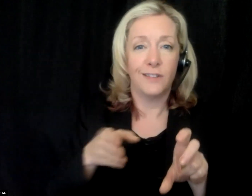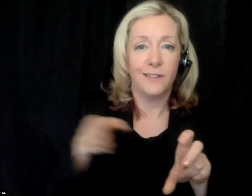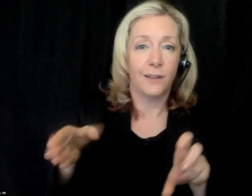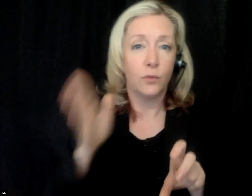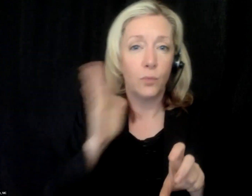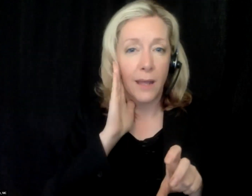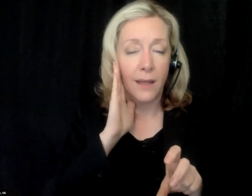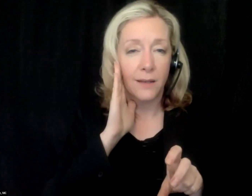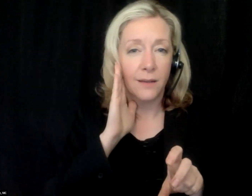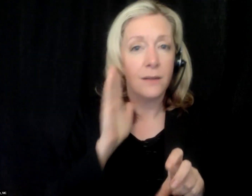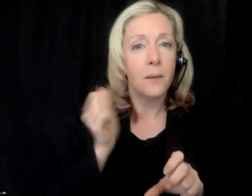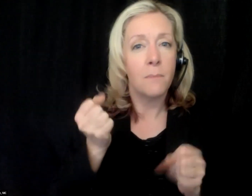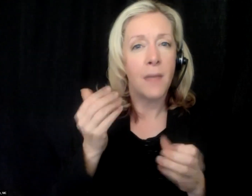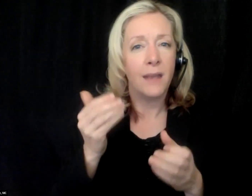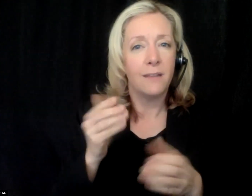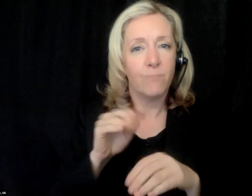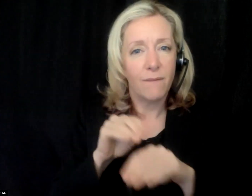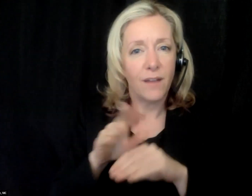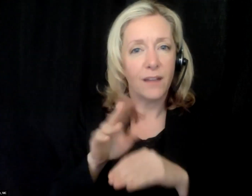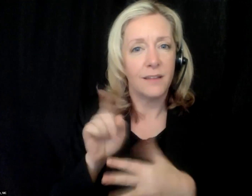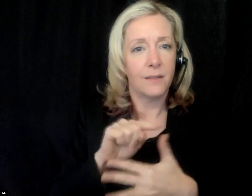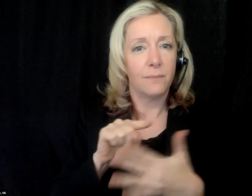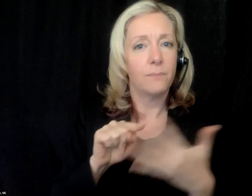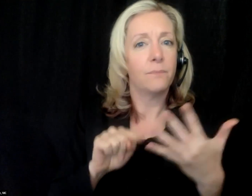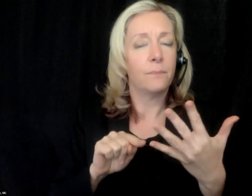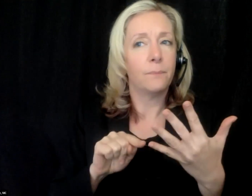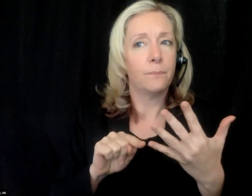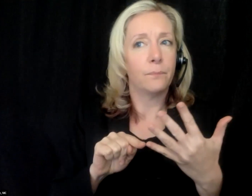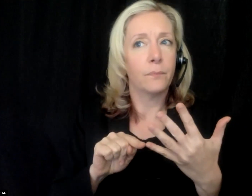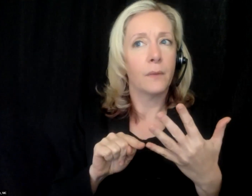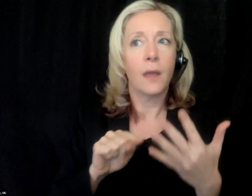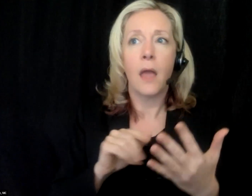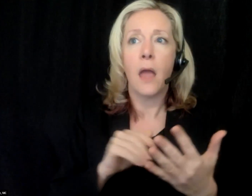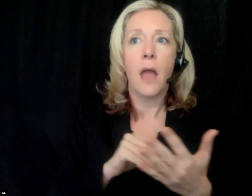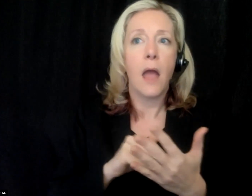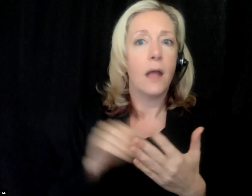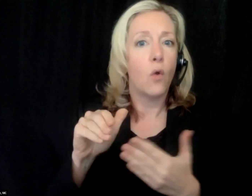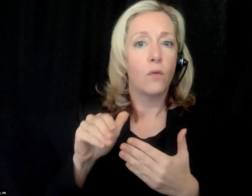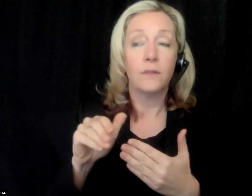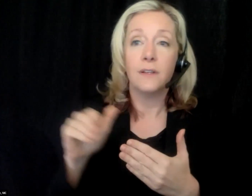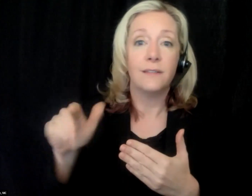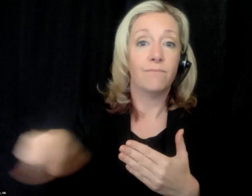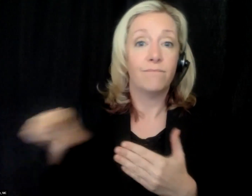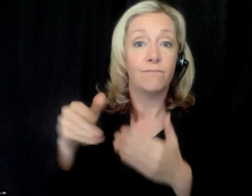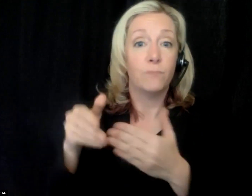learned, and our being isolated from the rest of the disability community doesn't serve any of us.